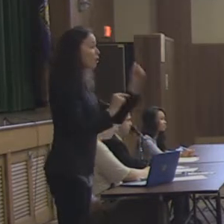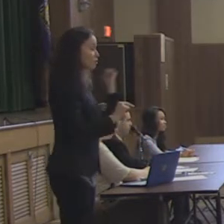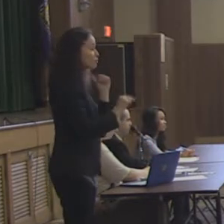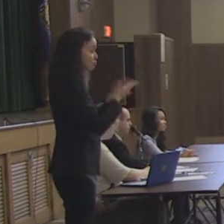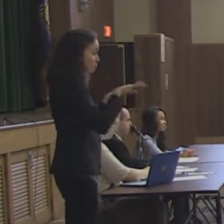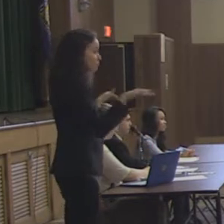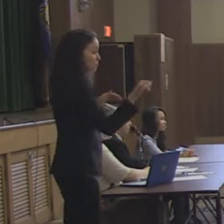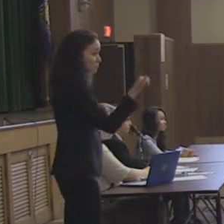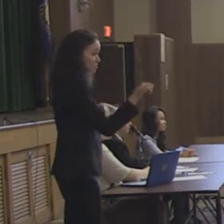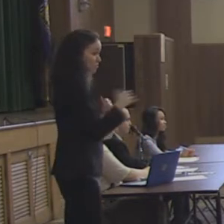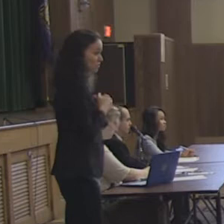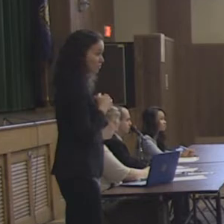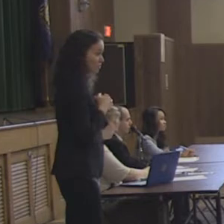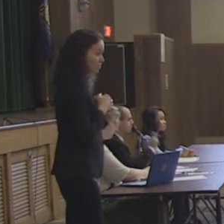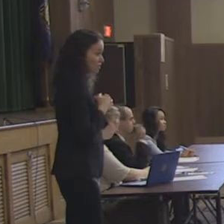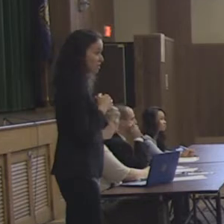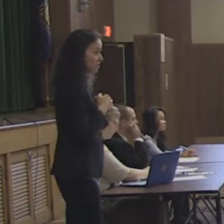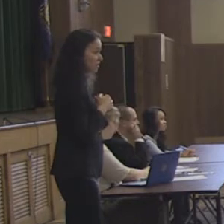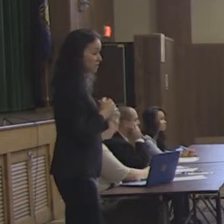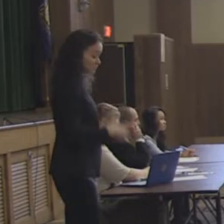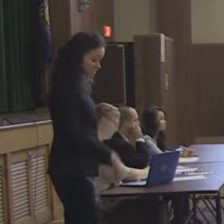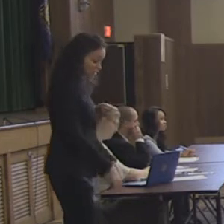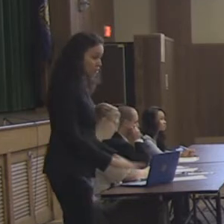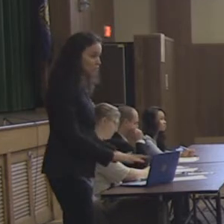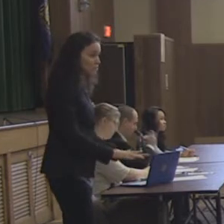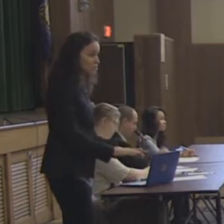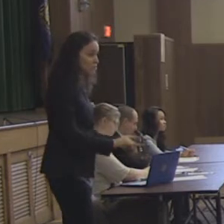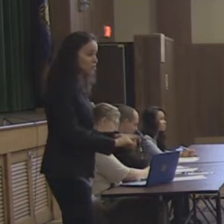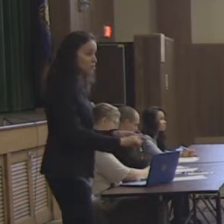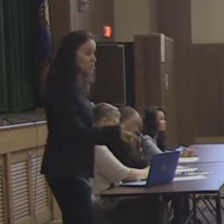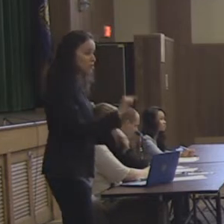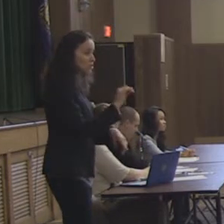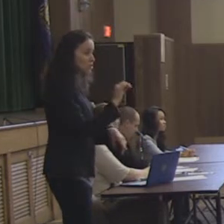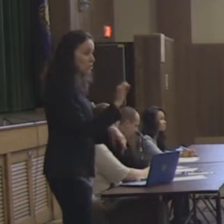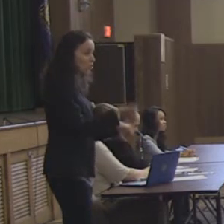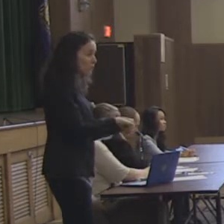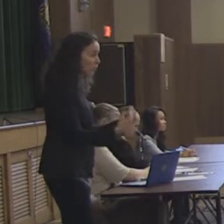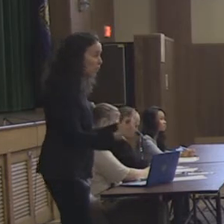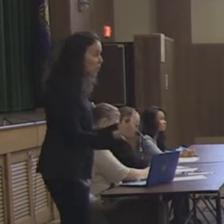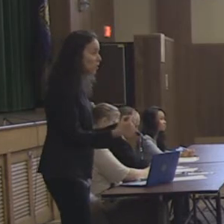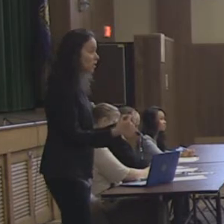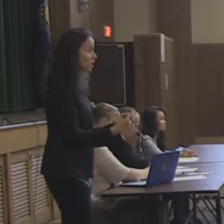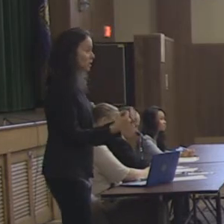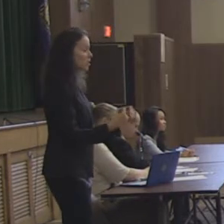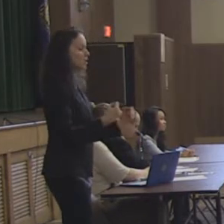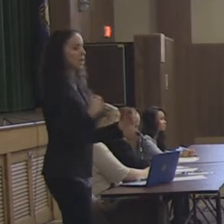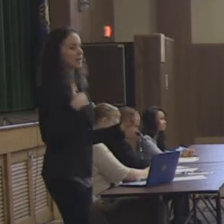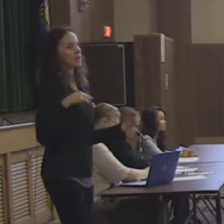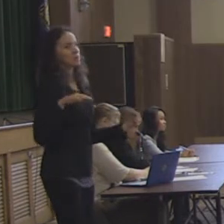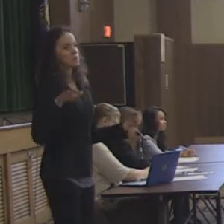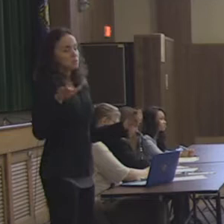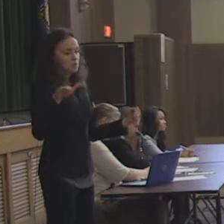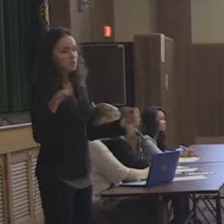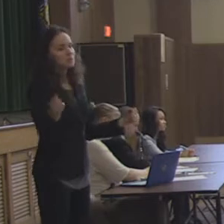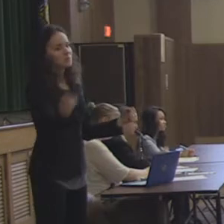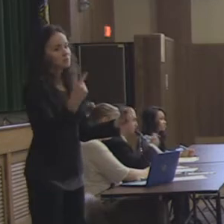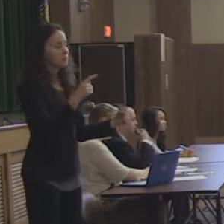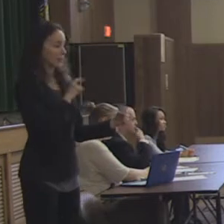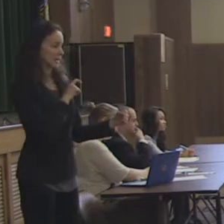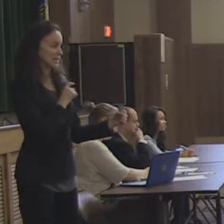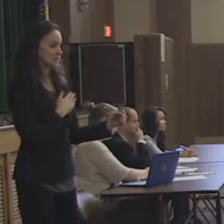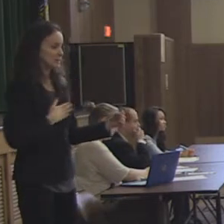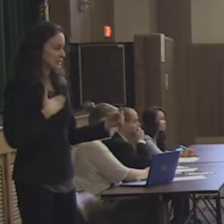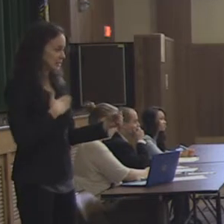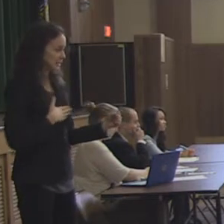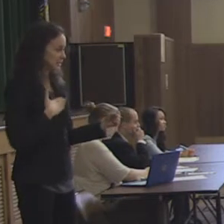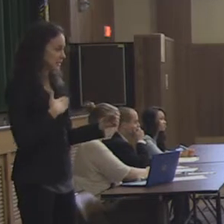there. He had a broken toe. I got the police to go out there, only because